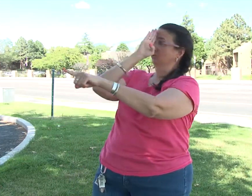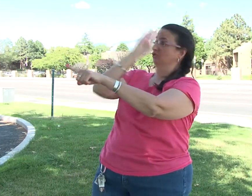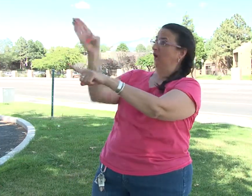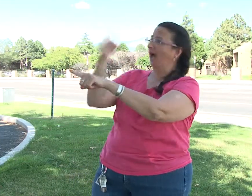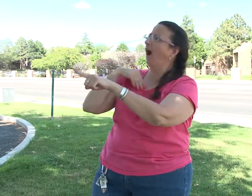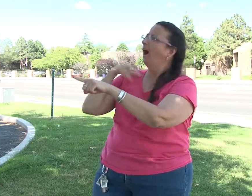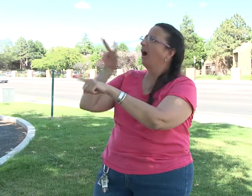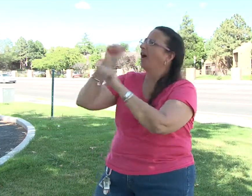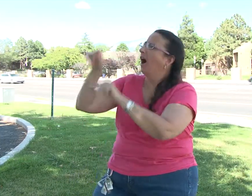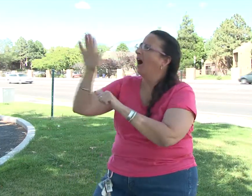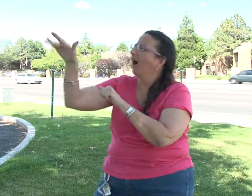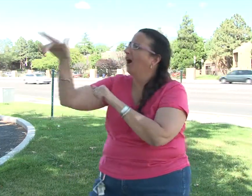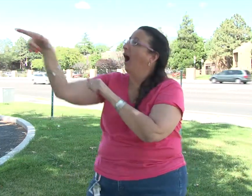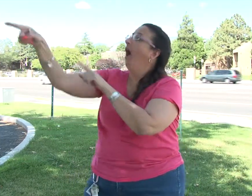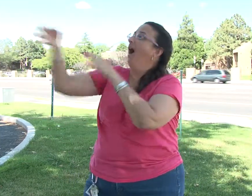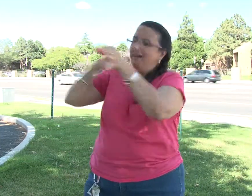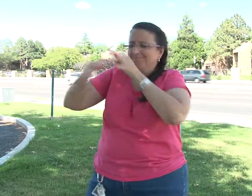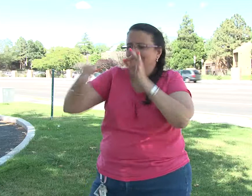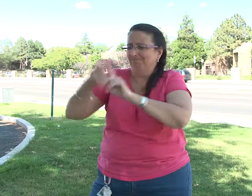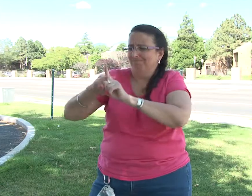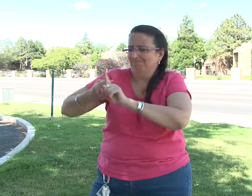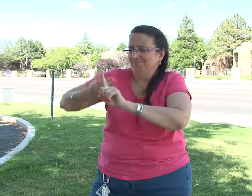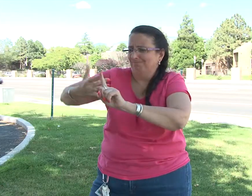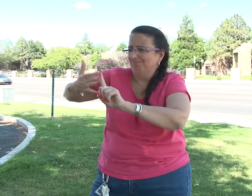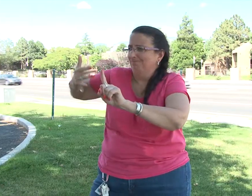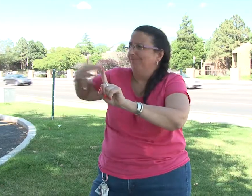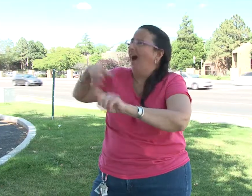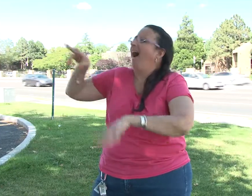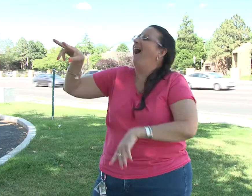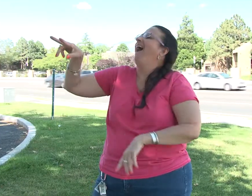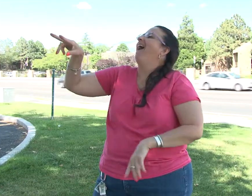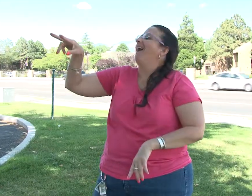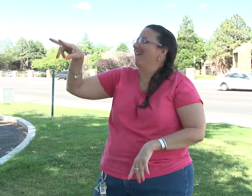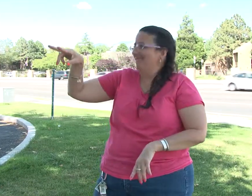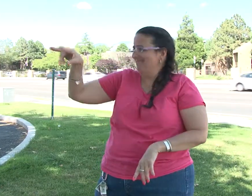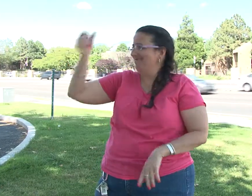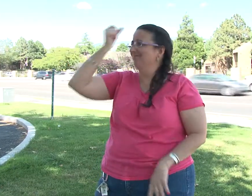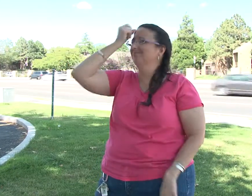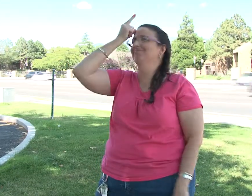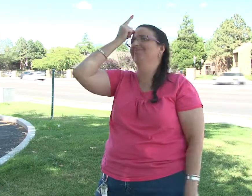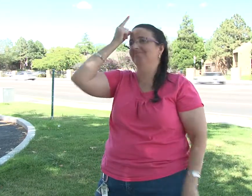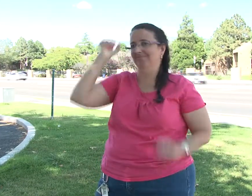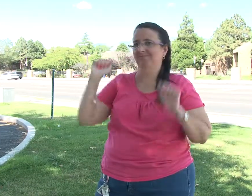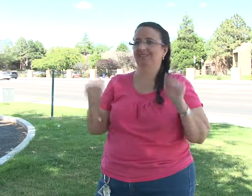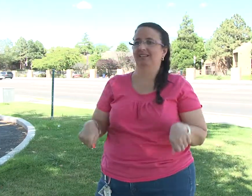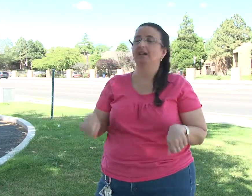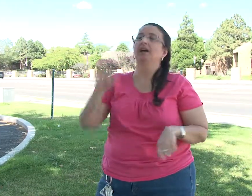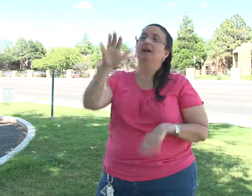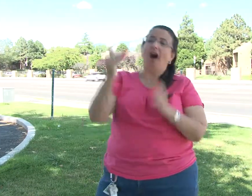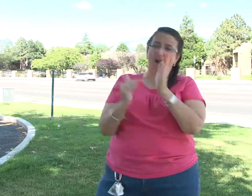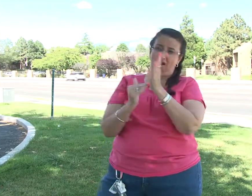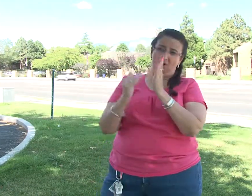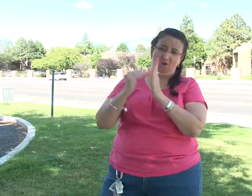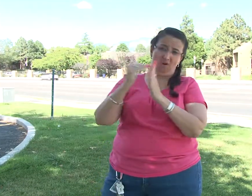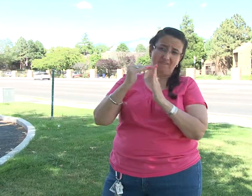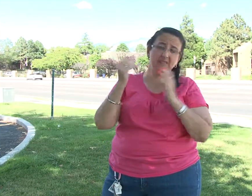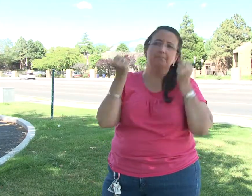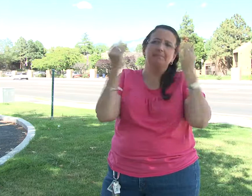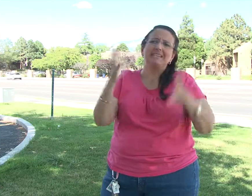it's a deaf pastor, and he's preaching in American Sign Language and explaining in depth what the scripture